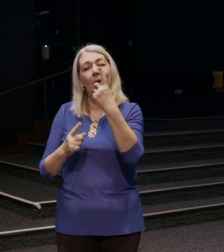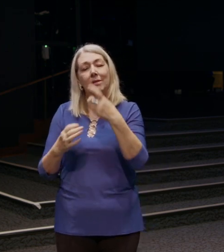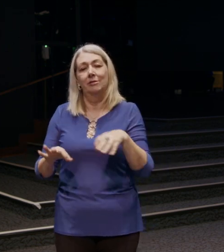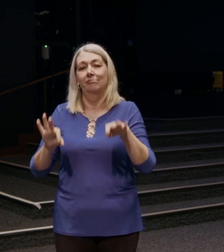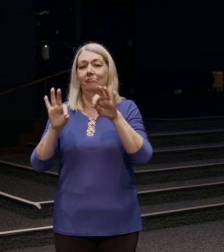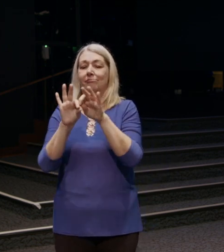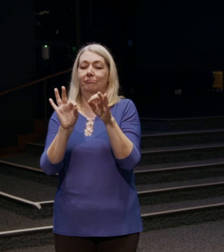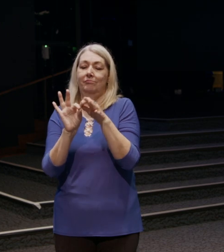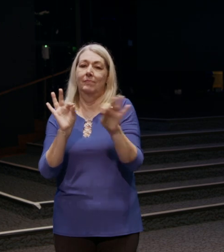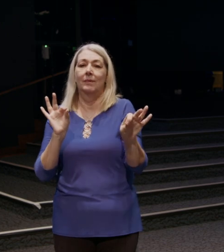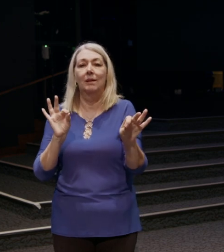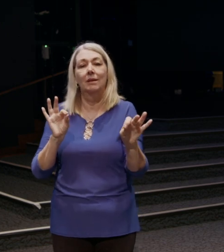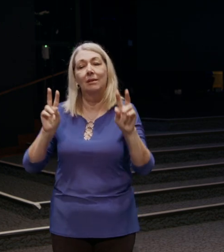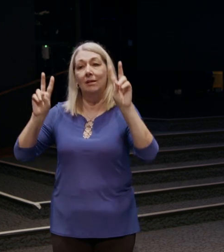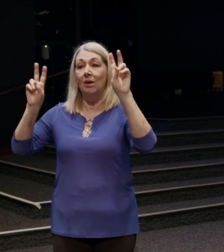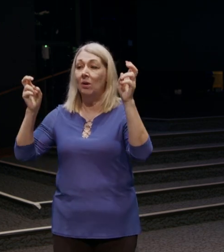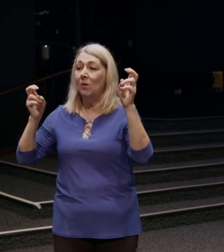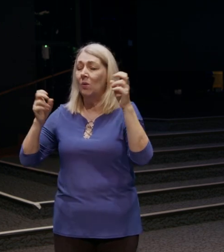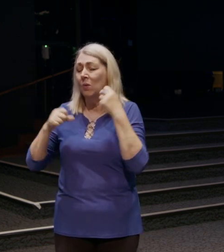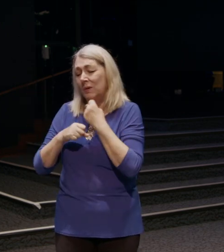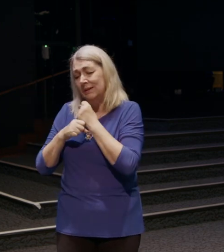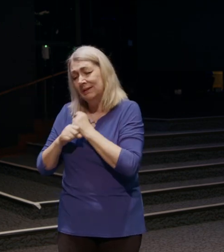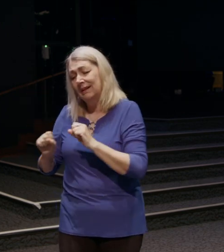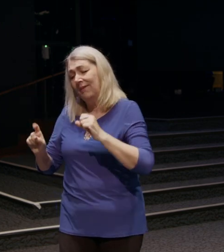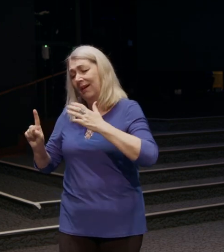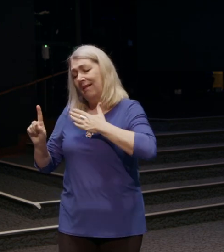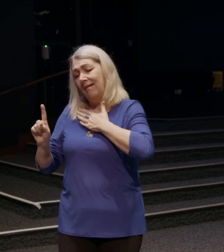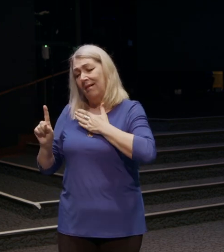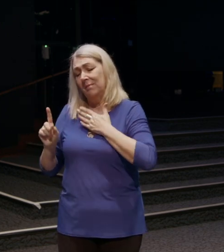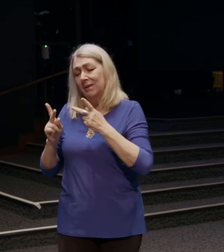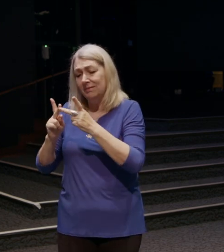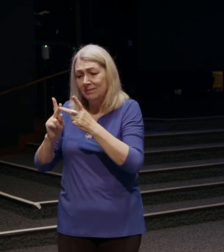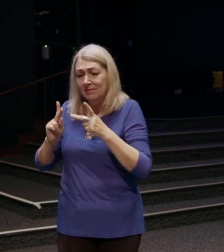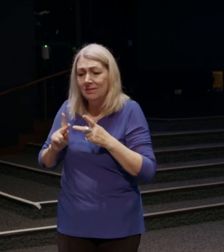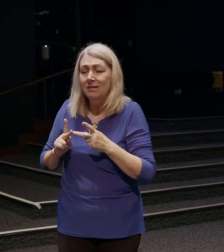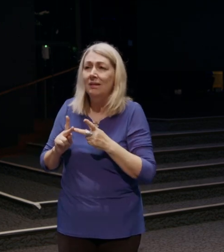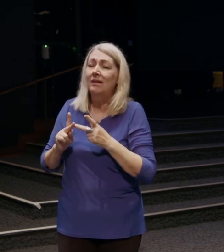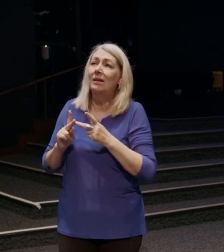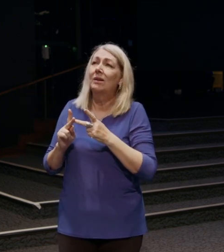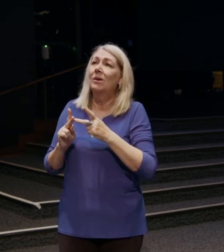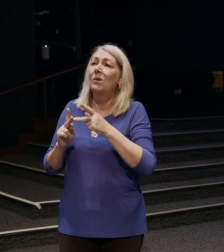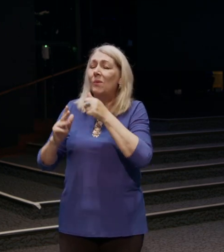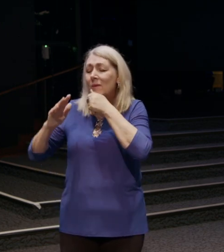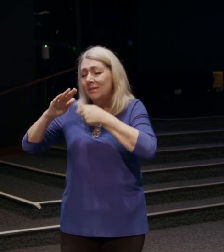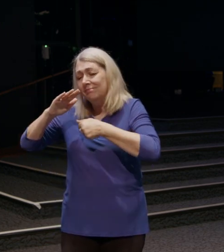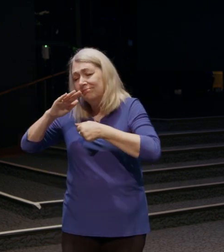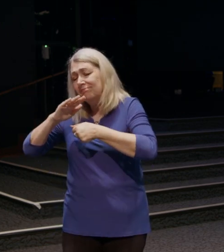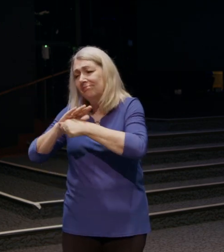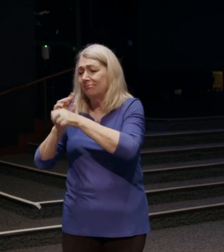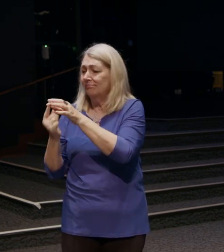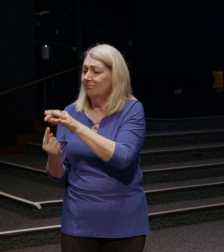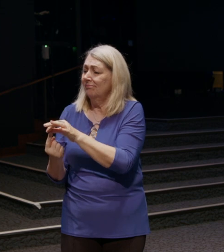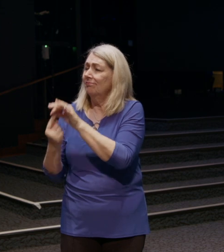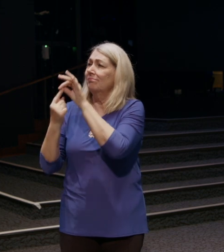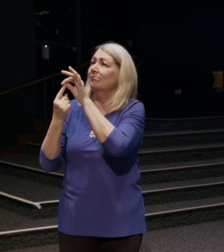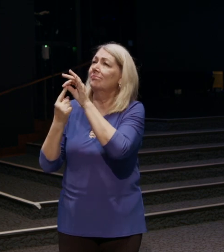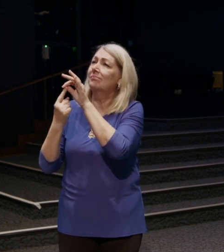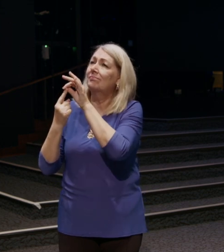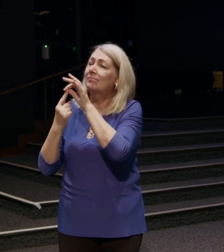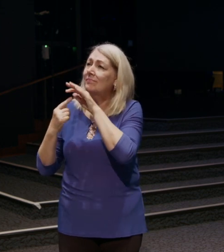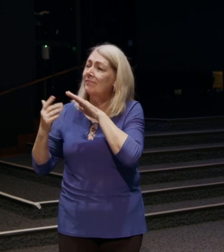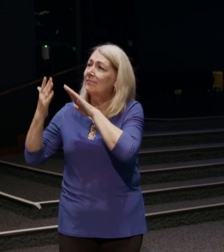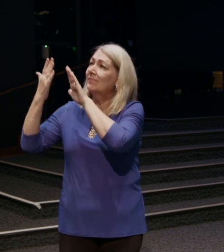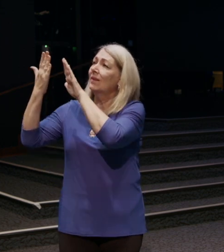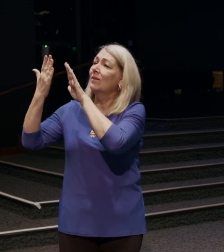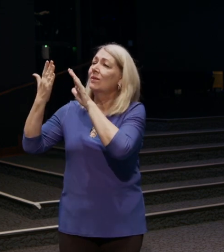sentence, O safe and happy shelter, O refuge tried and sweet, O